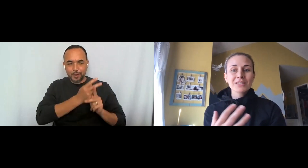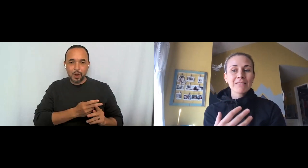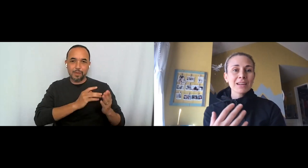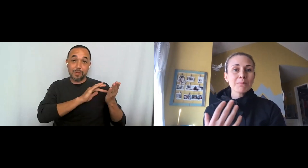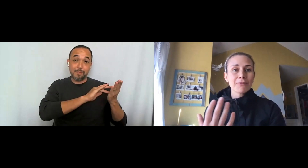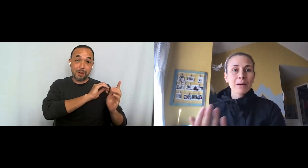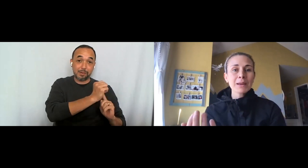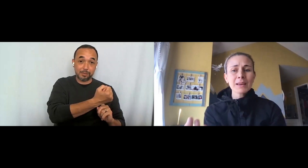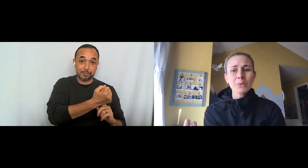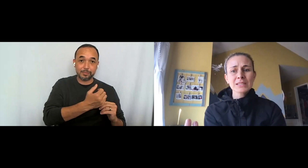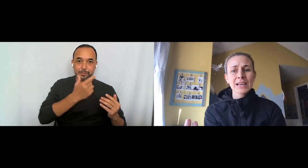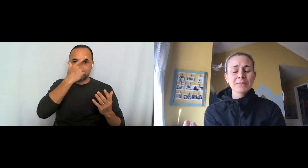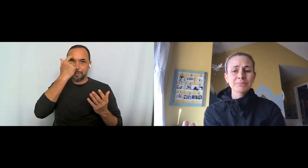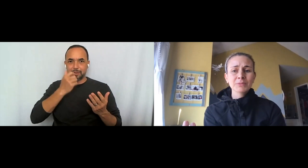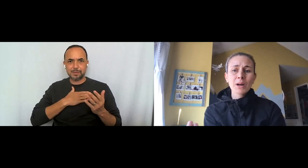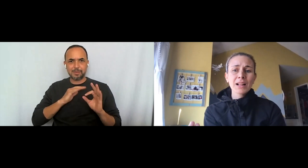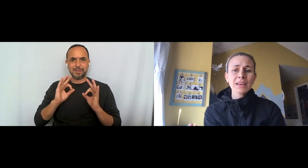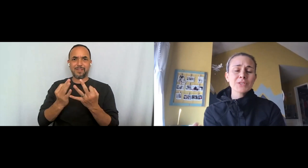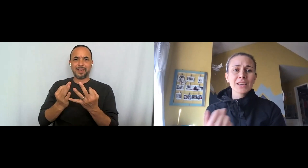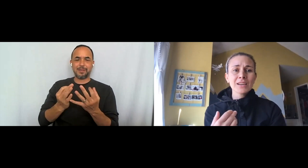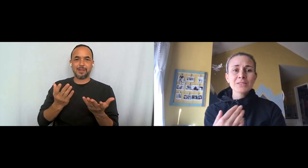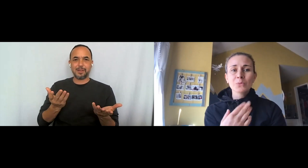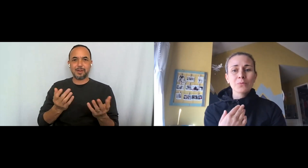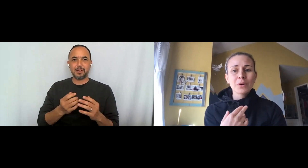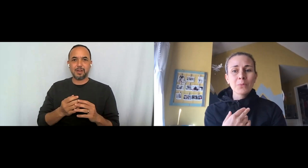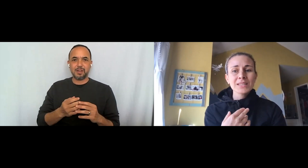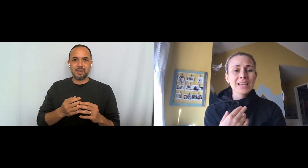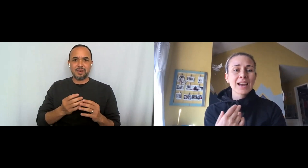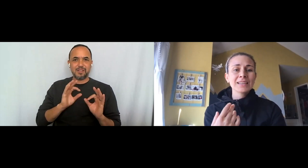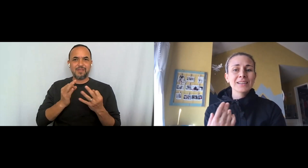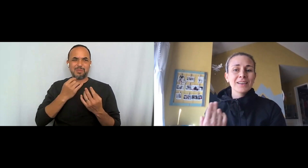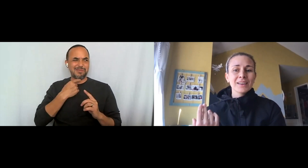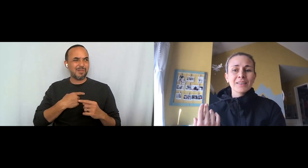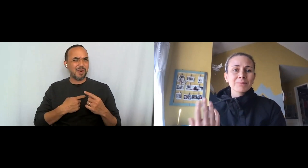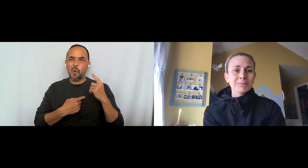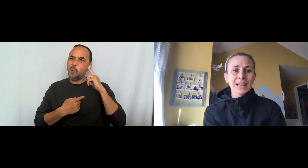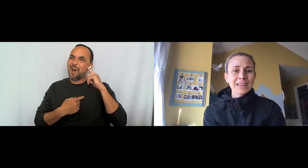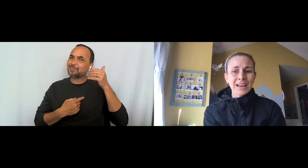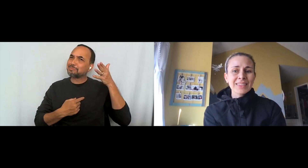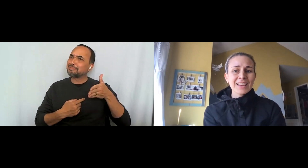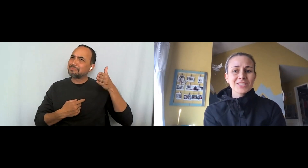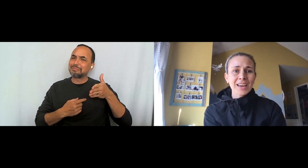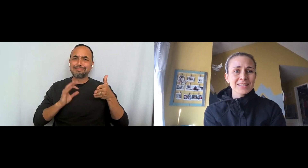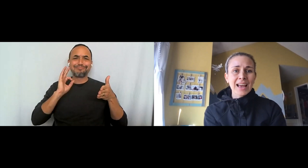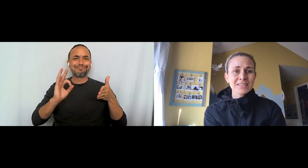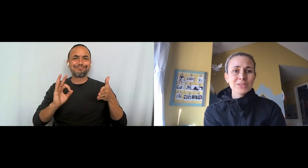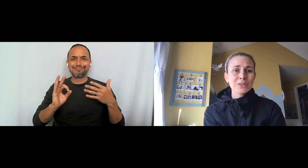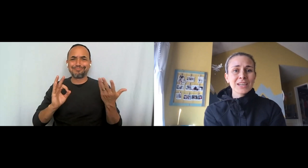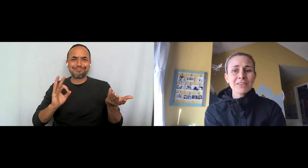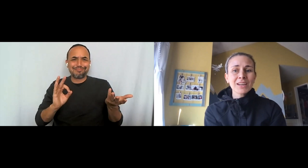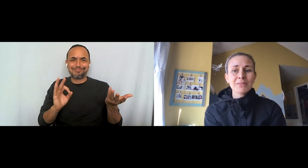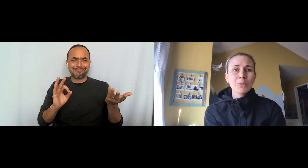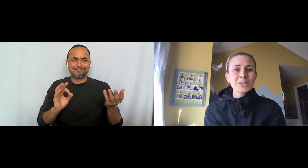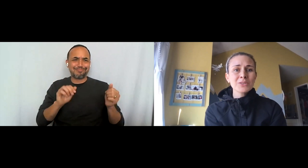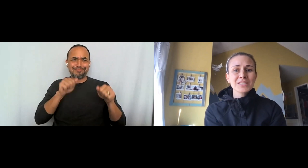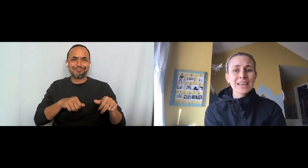Because even in my family was like, well, if she hears on one side, like at the end she has access to the